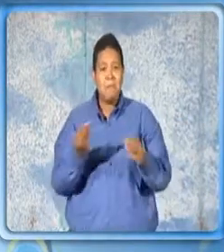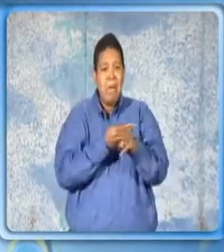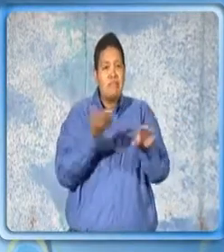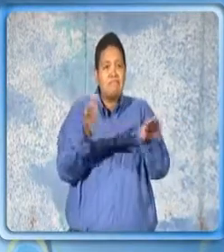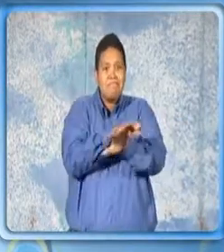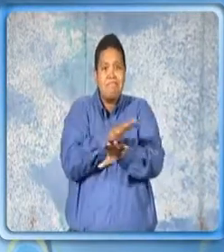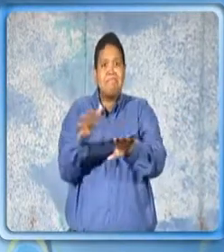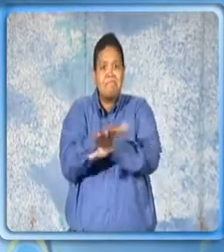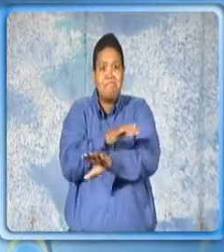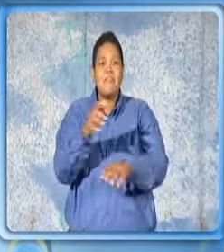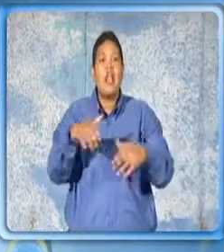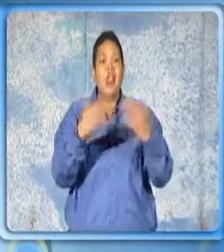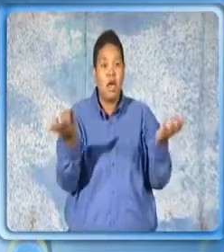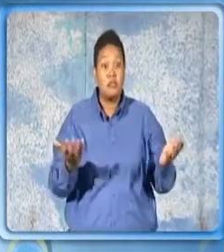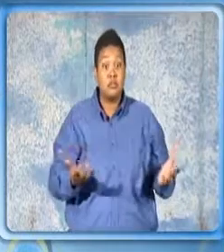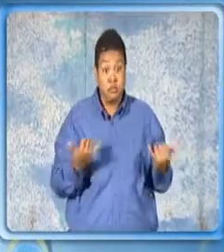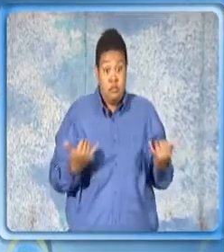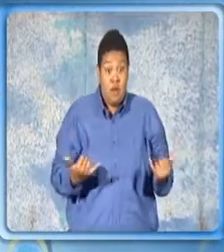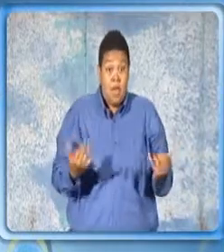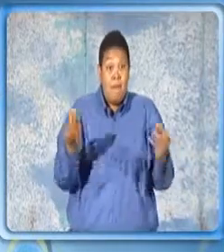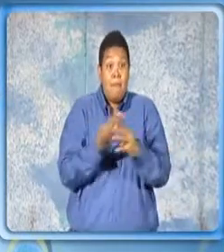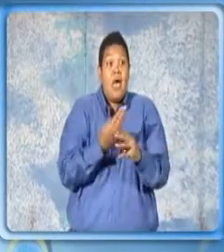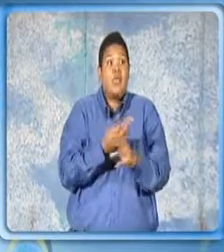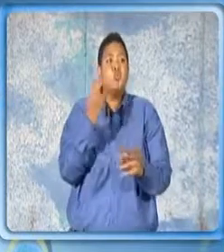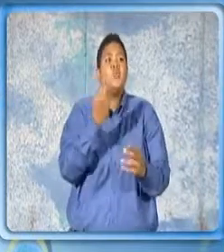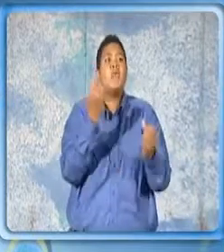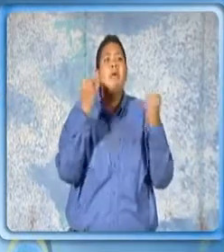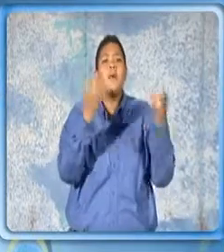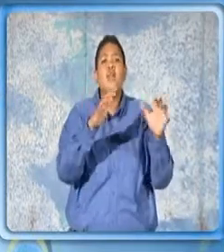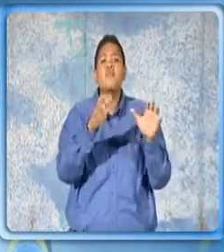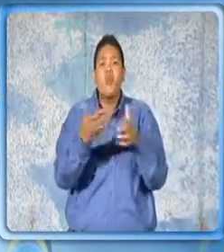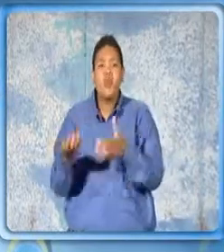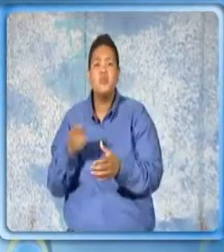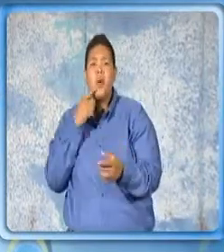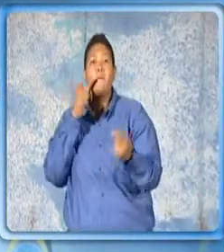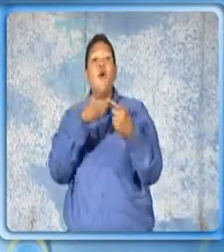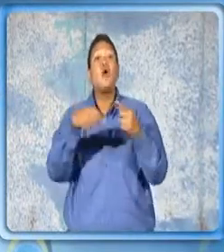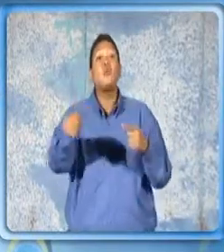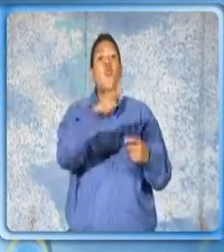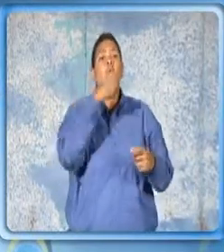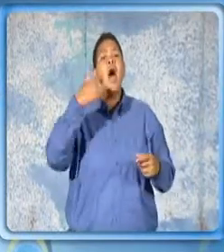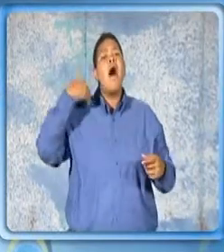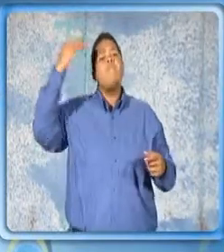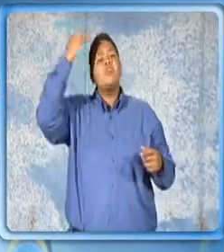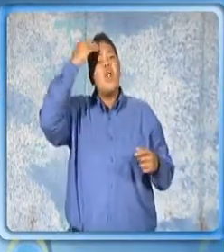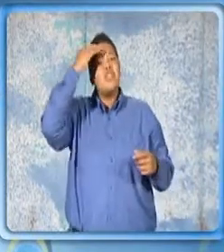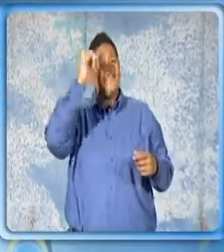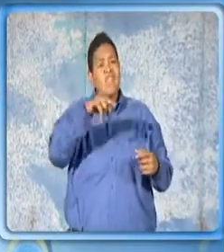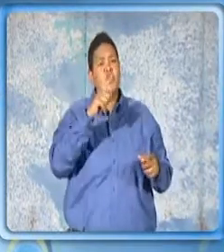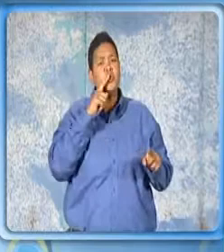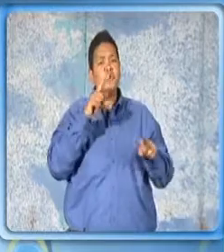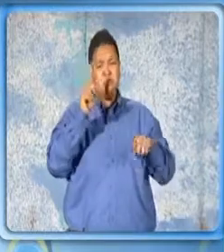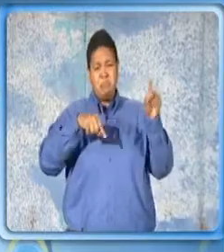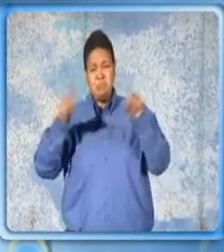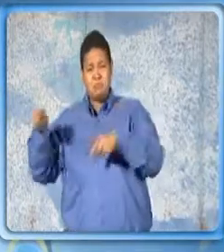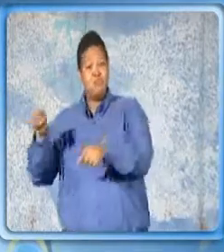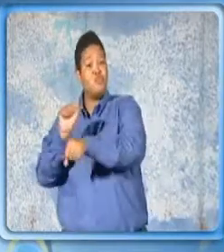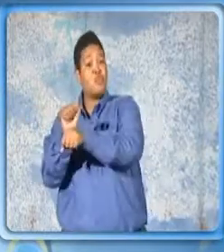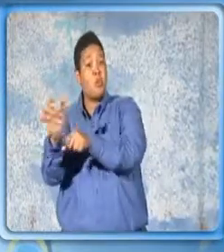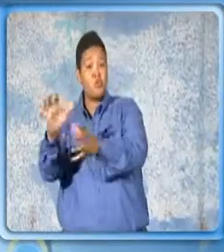Today, mathematics is used in many fields that point those who have knowledge of it to a variety of career